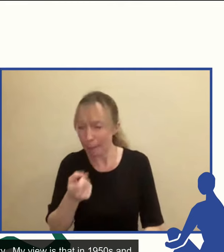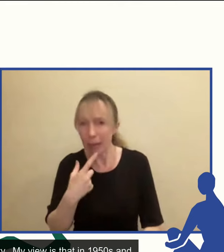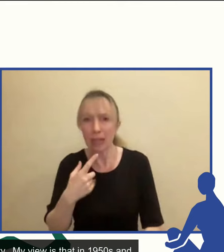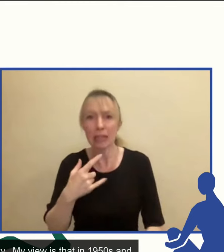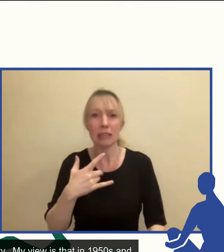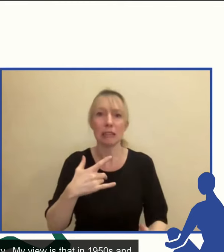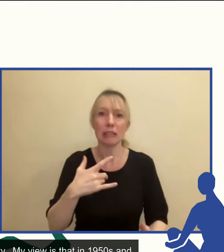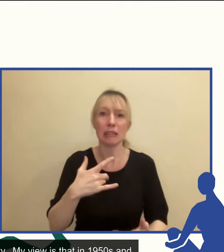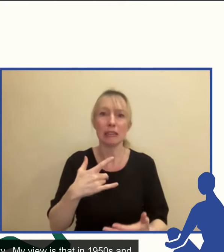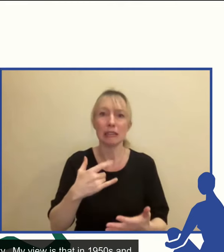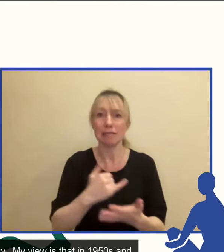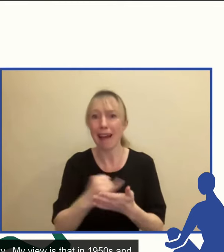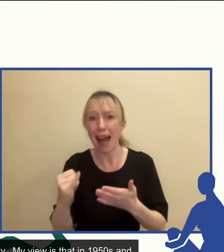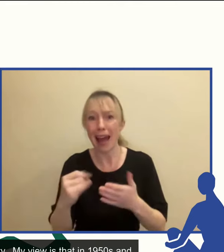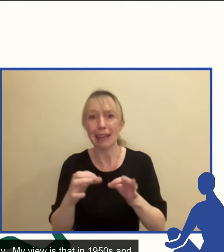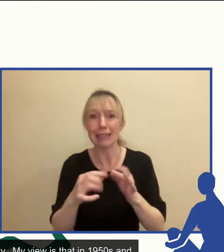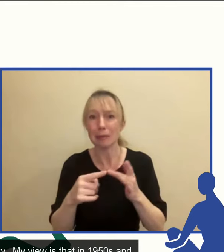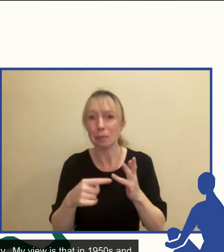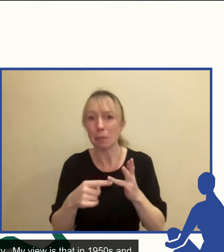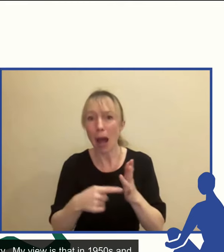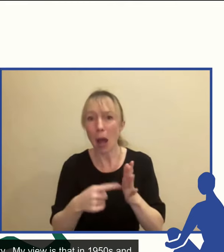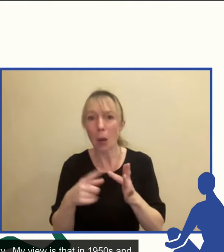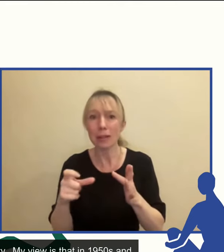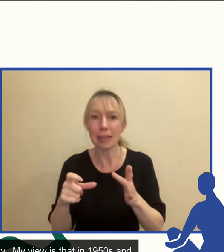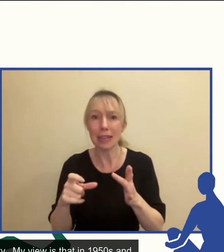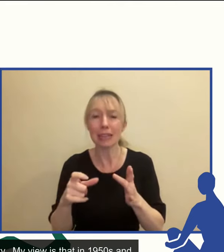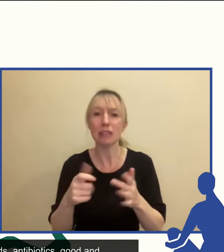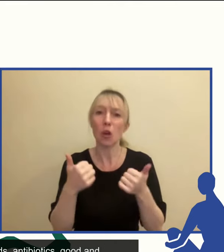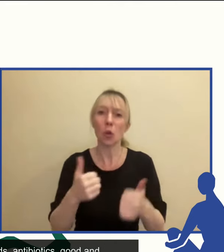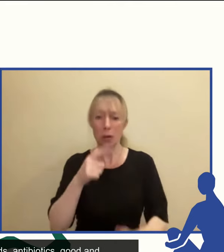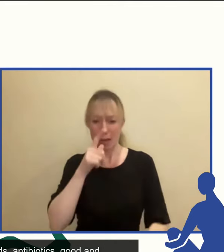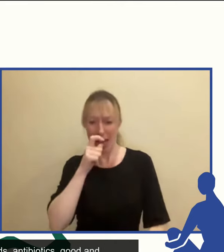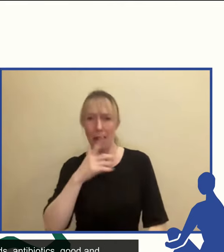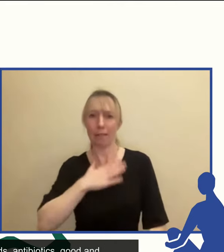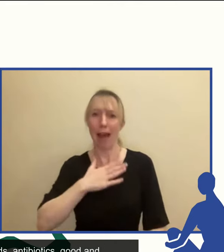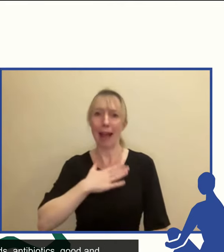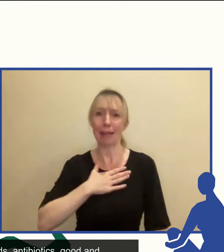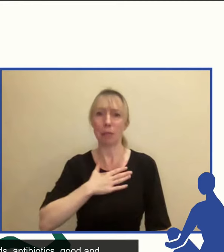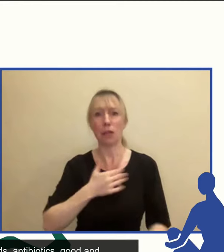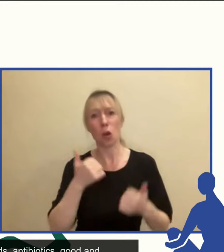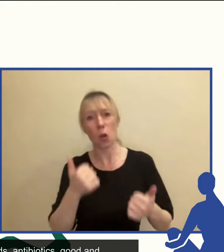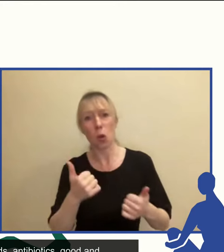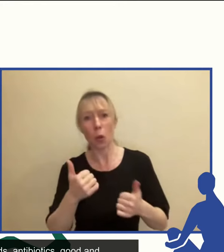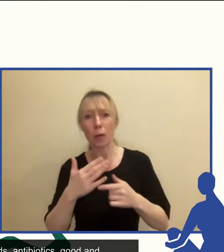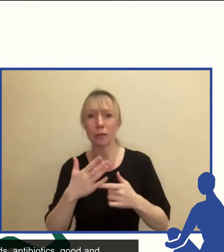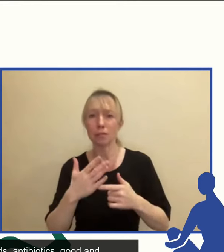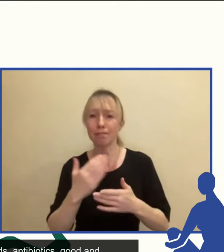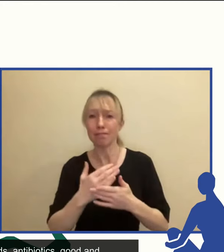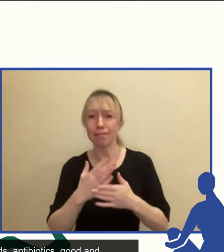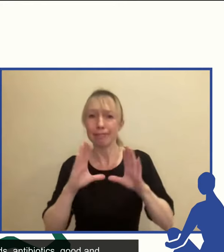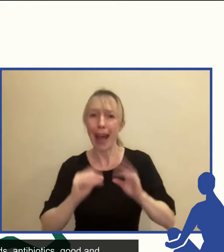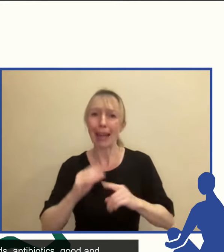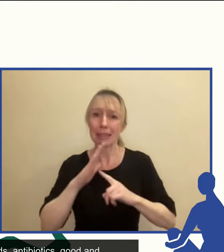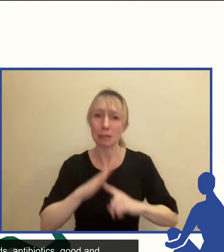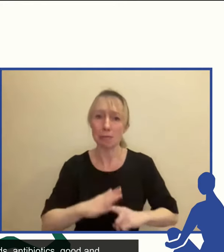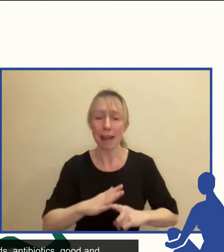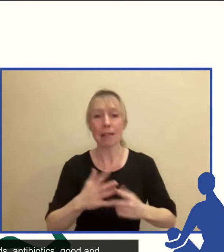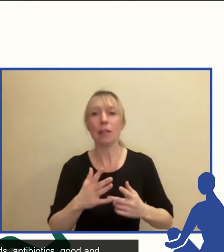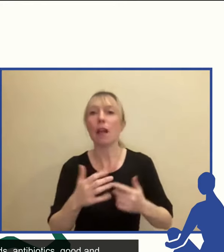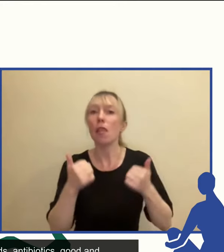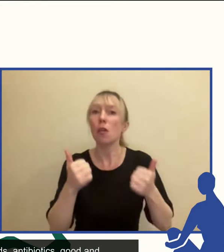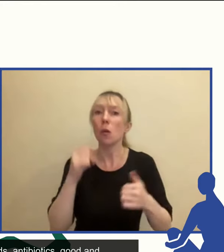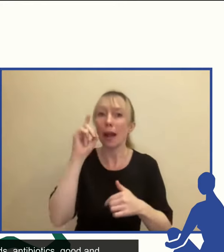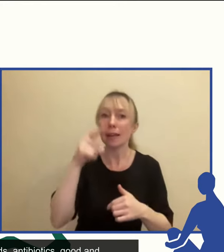antibiotics, of good inhalers, of effective antidepressants, older ideas about the importance of environment, of rest, of